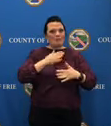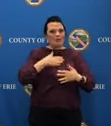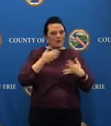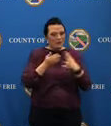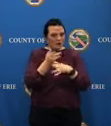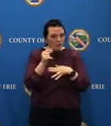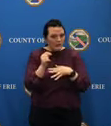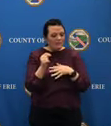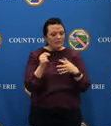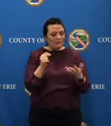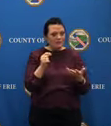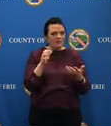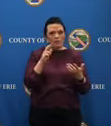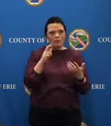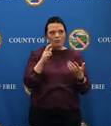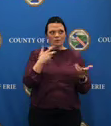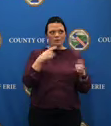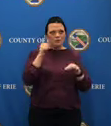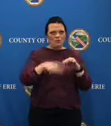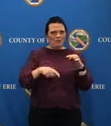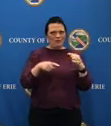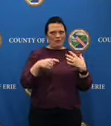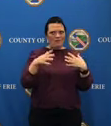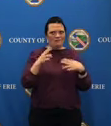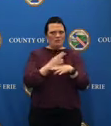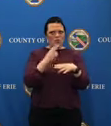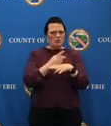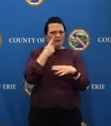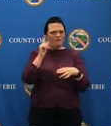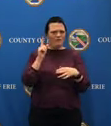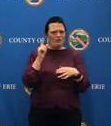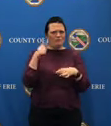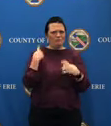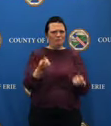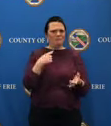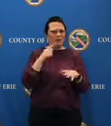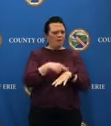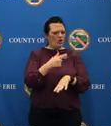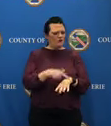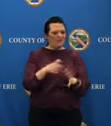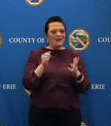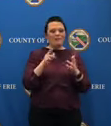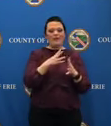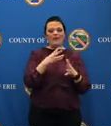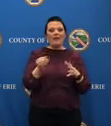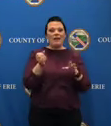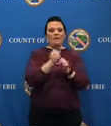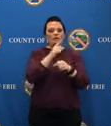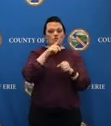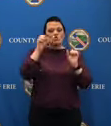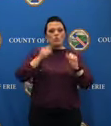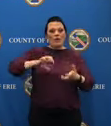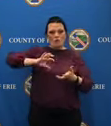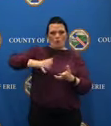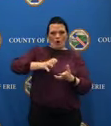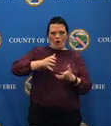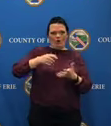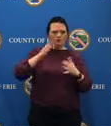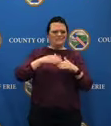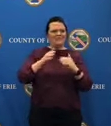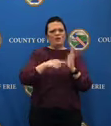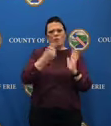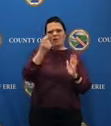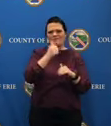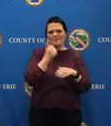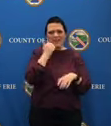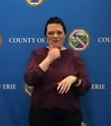else you won't be able to wear it very long. And then you want to make sure that it's something that can be laundered, at least once a day, because